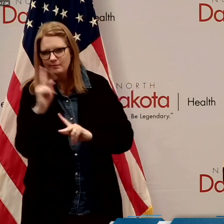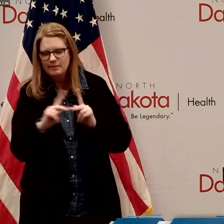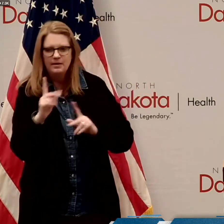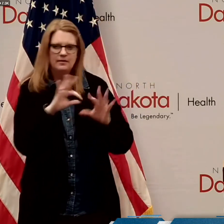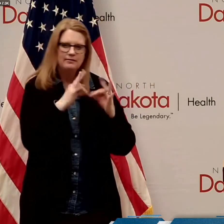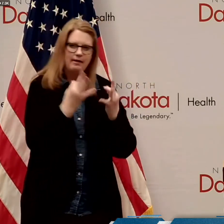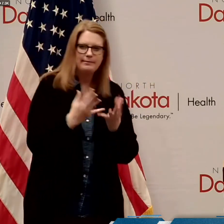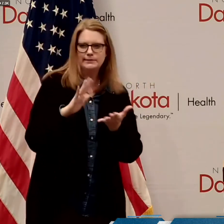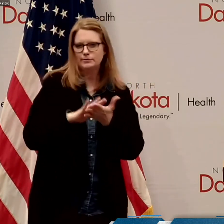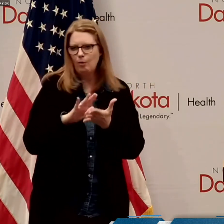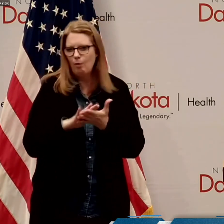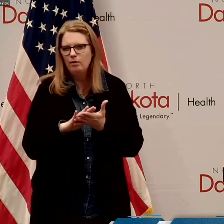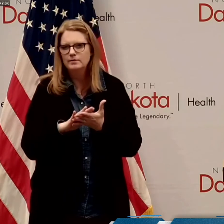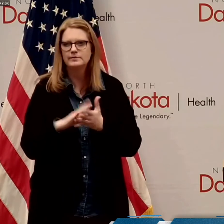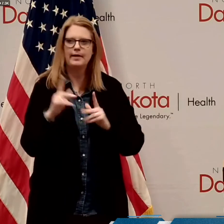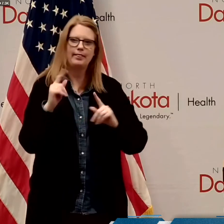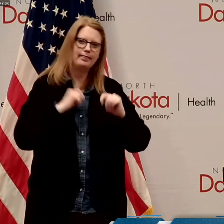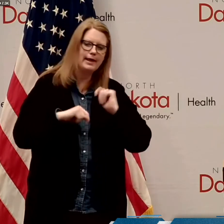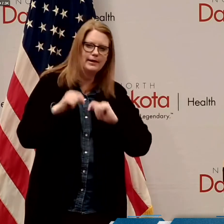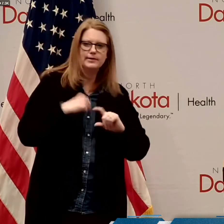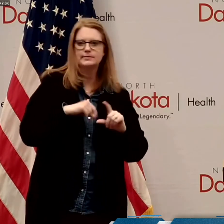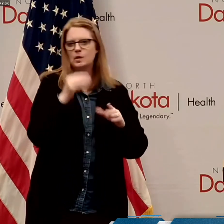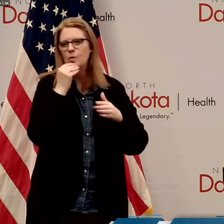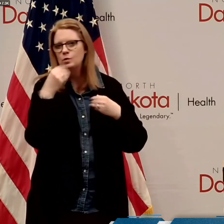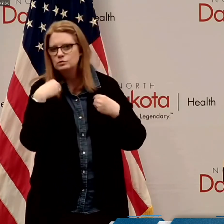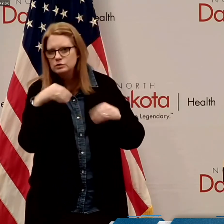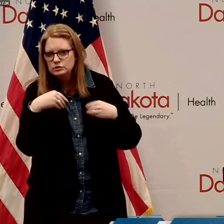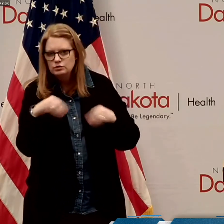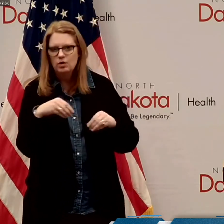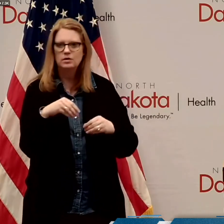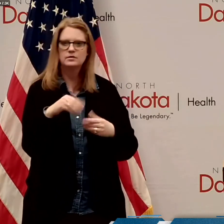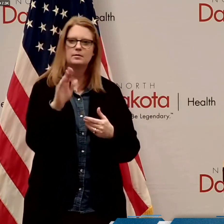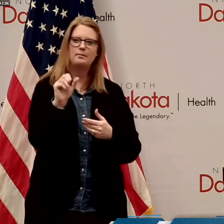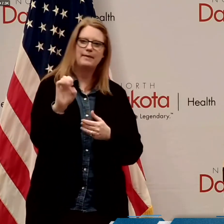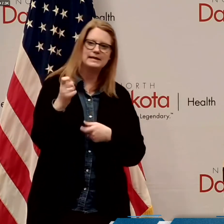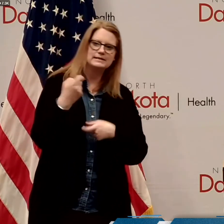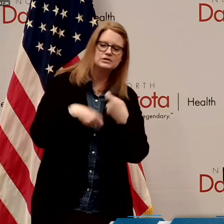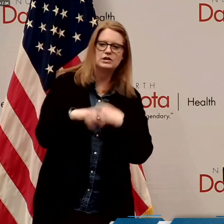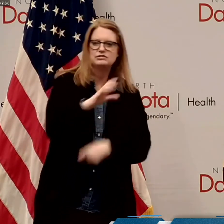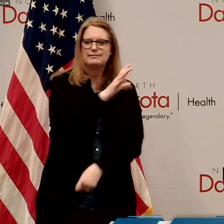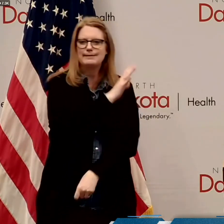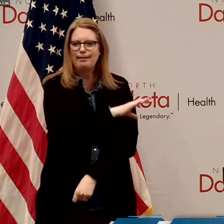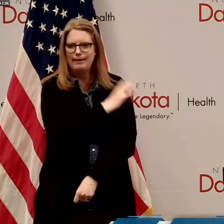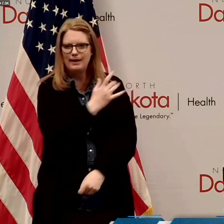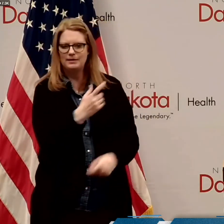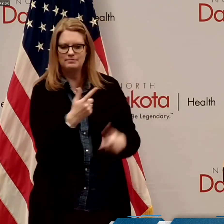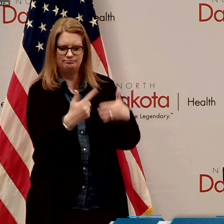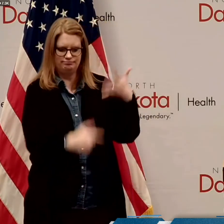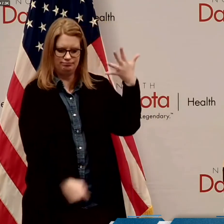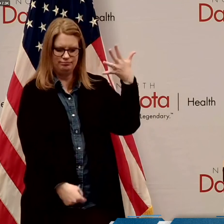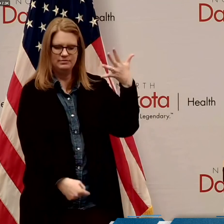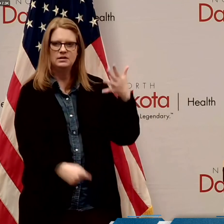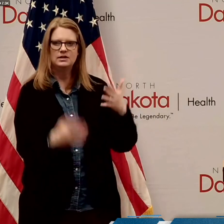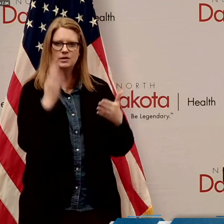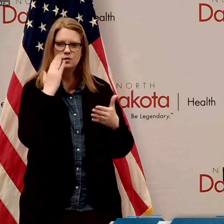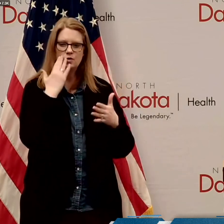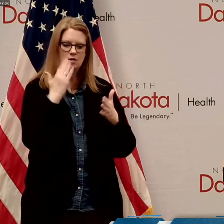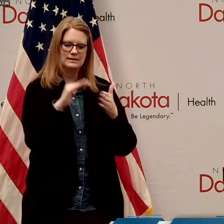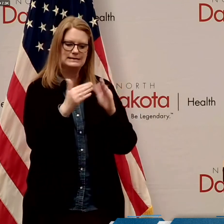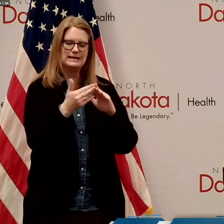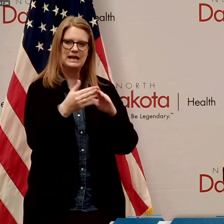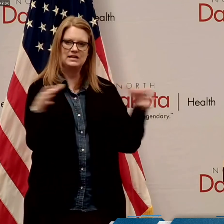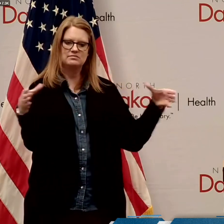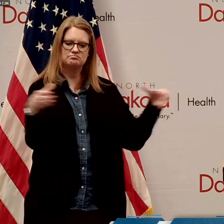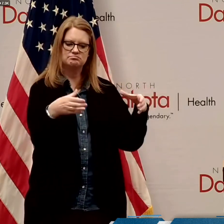schools, theaters, grocery stores, base exchanges, clinics. They're literally cities in and